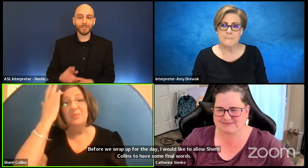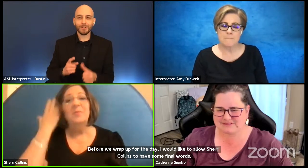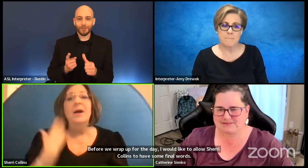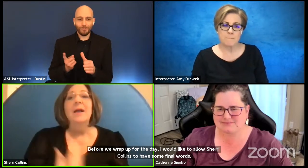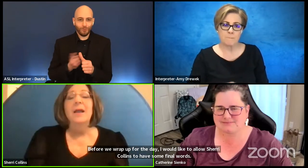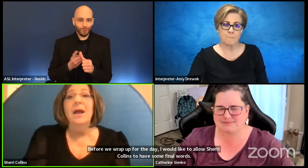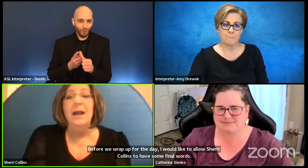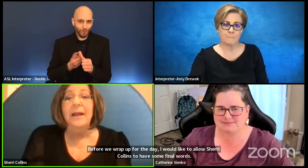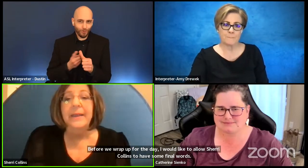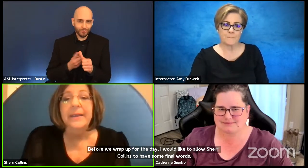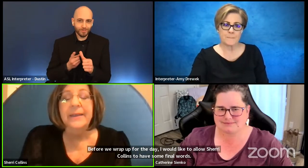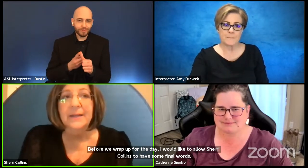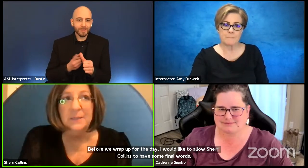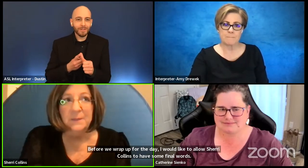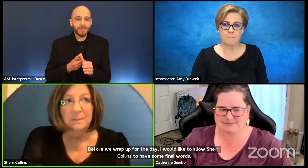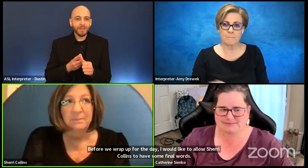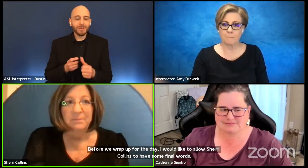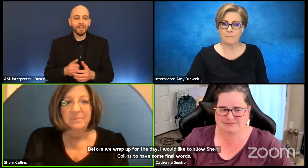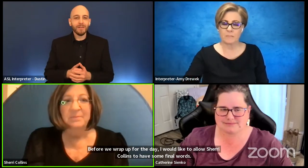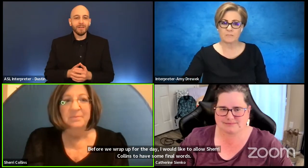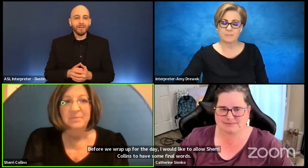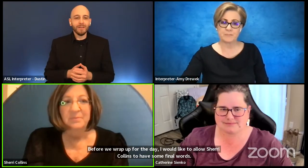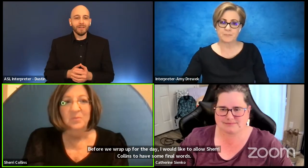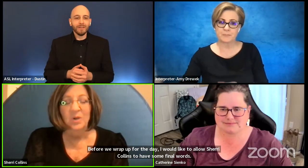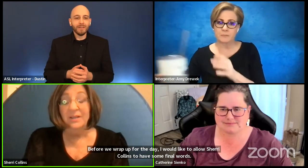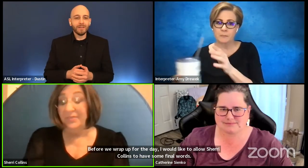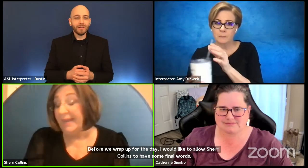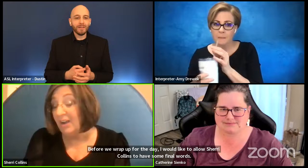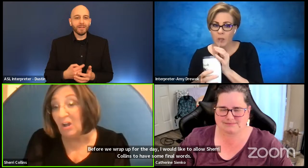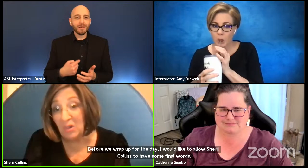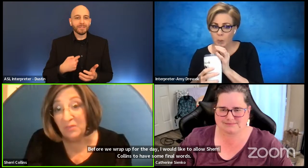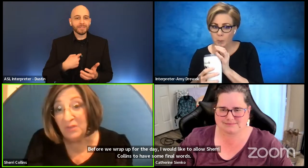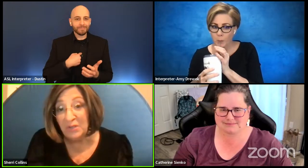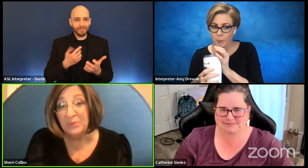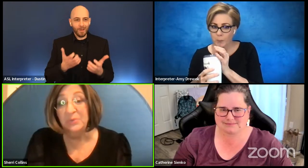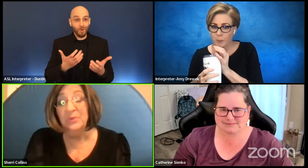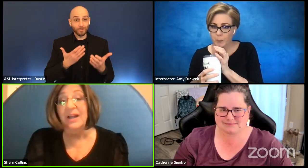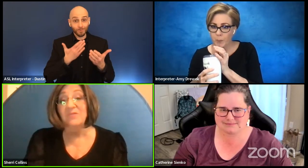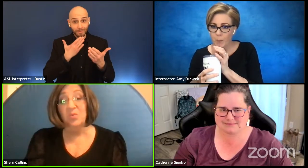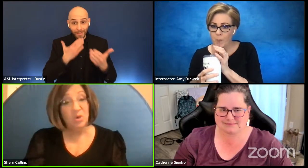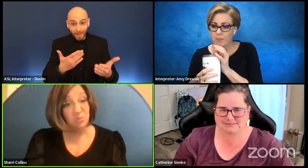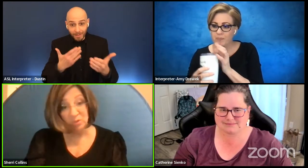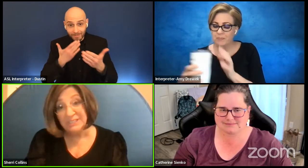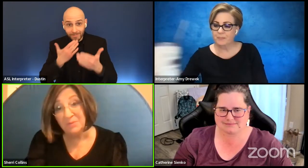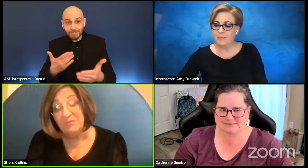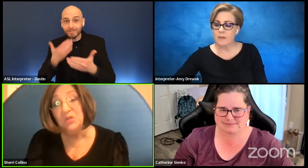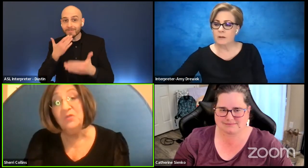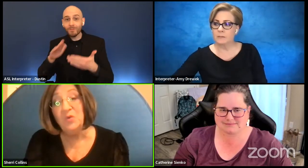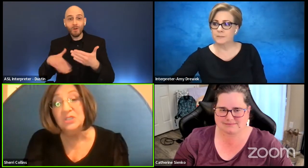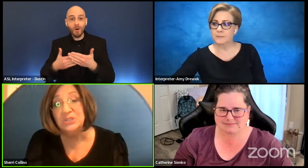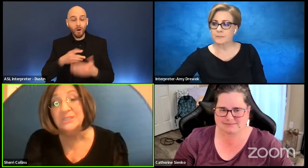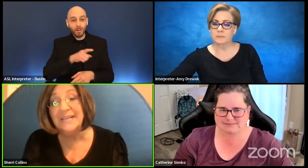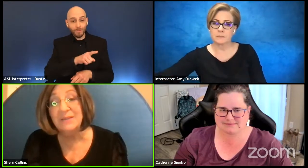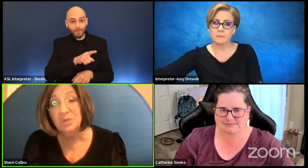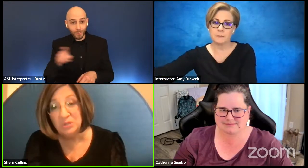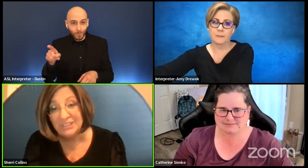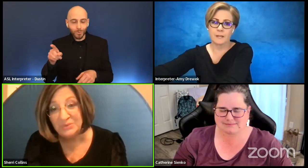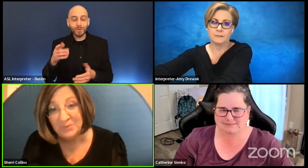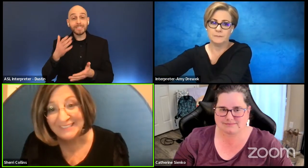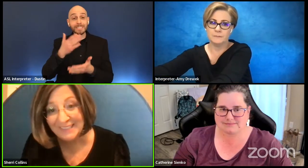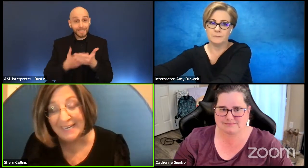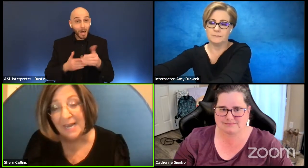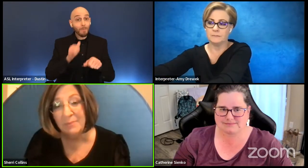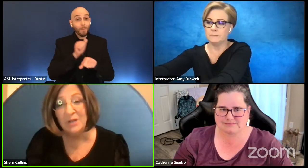all, I want to thank all of you. I've worked with some of you for a short time who